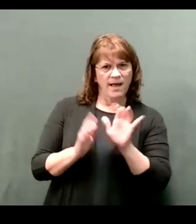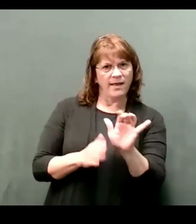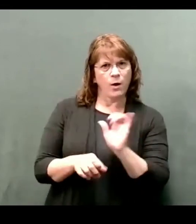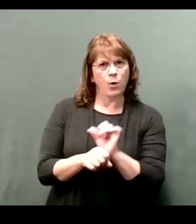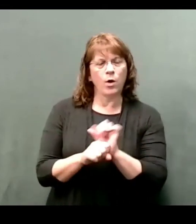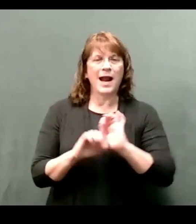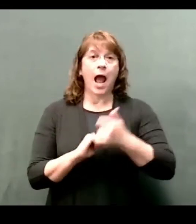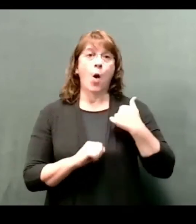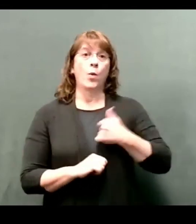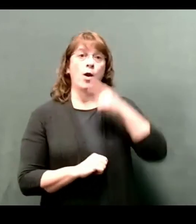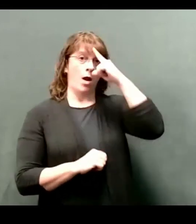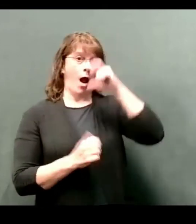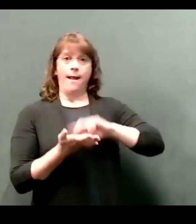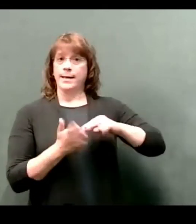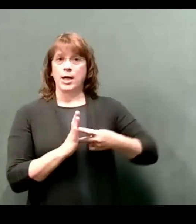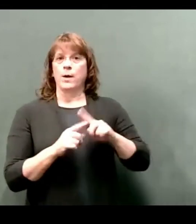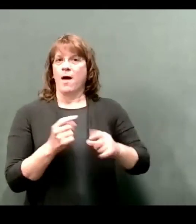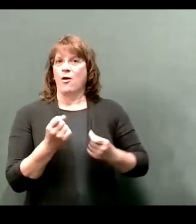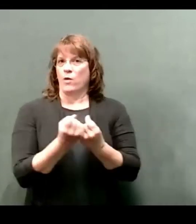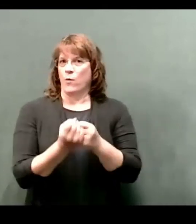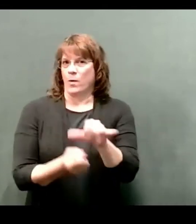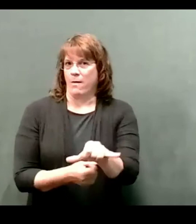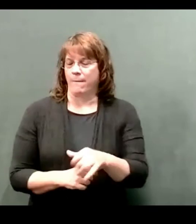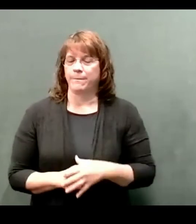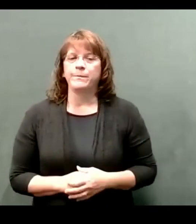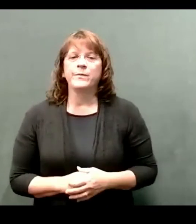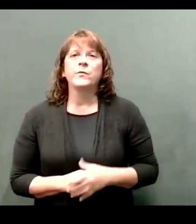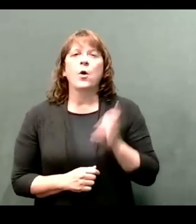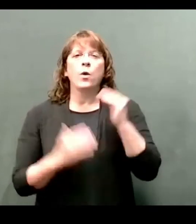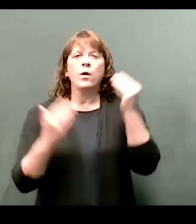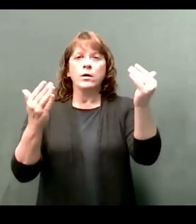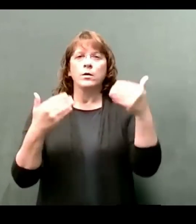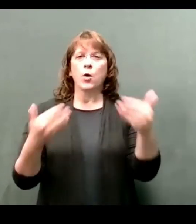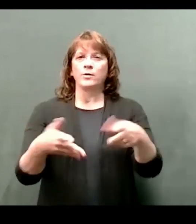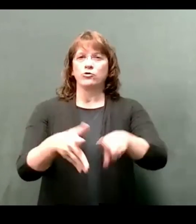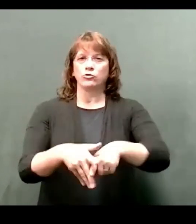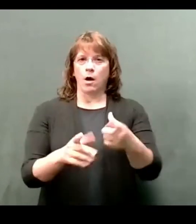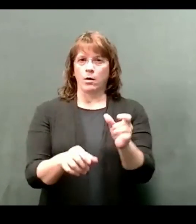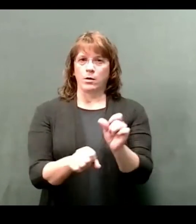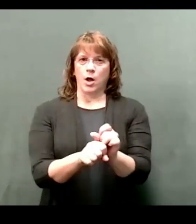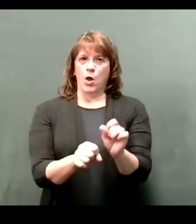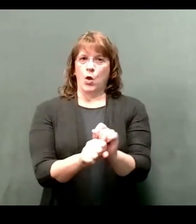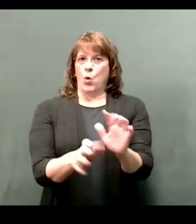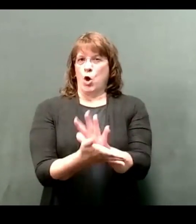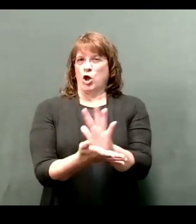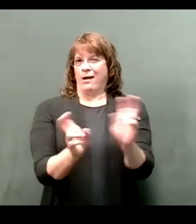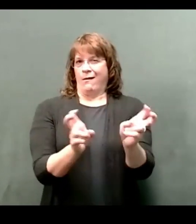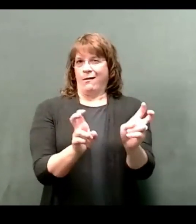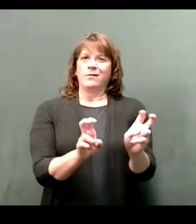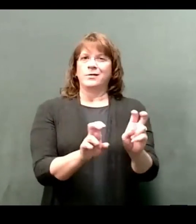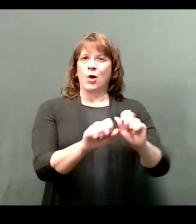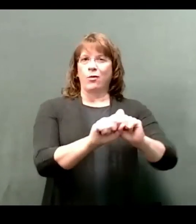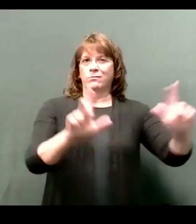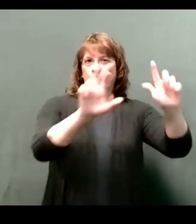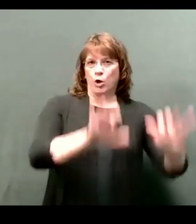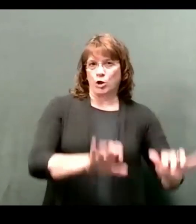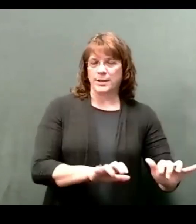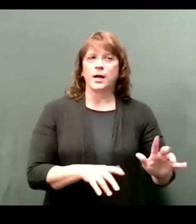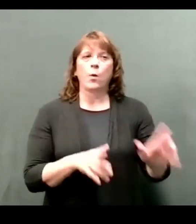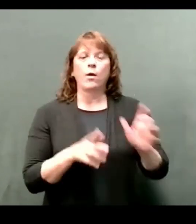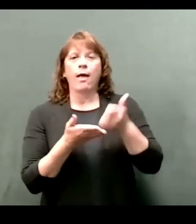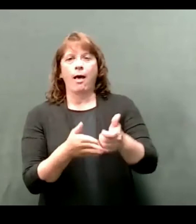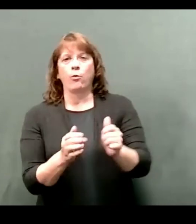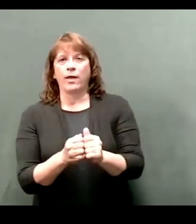unintentionally reinforcing it. So we are going to go ahead and move into the worksheet portion, and I'll start with giving you an overview of the original worksheet that we